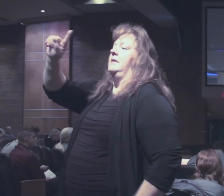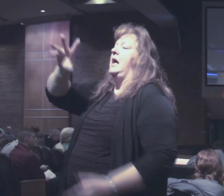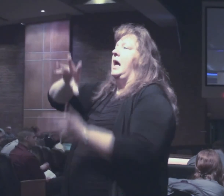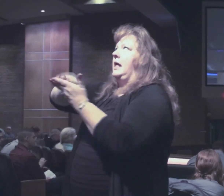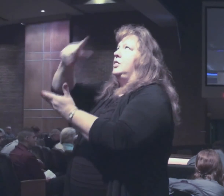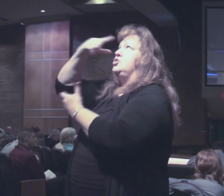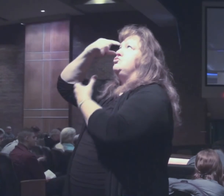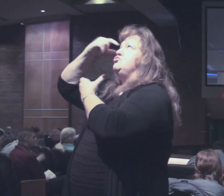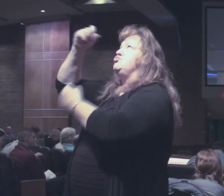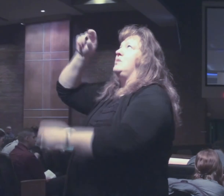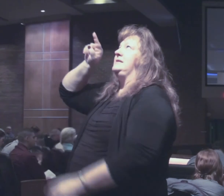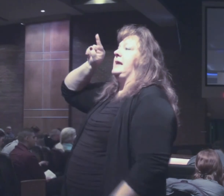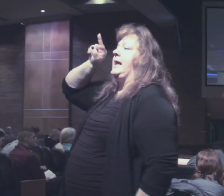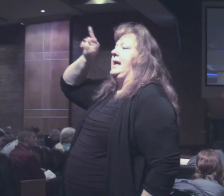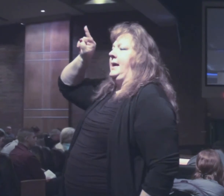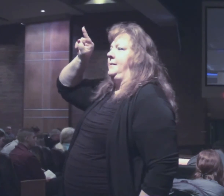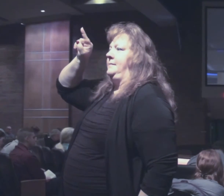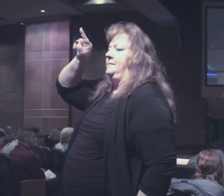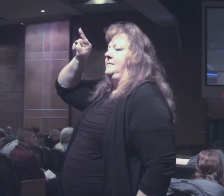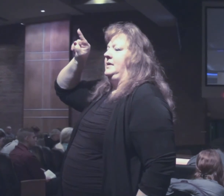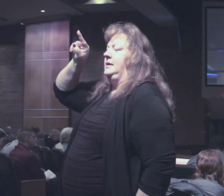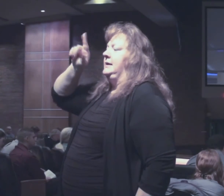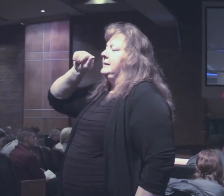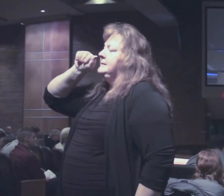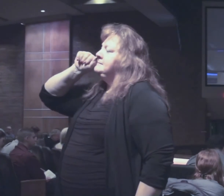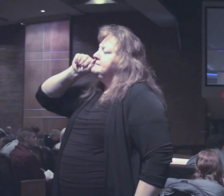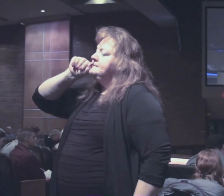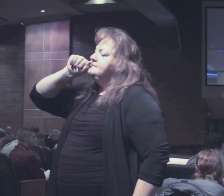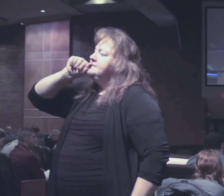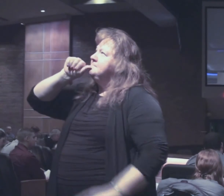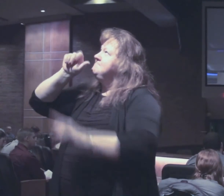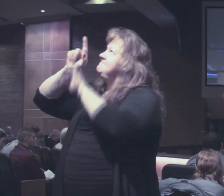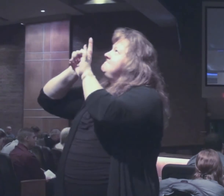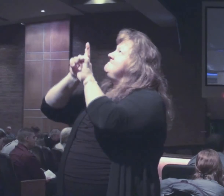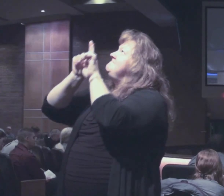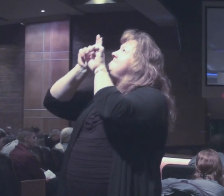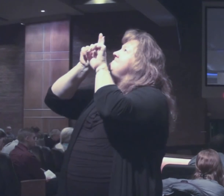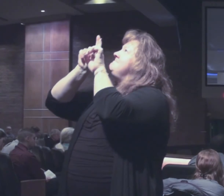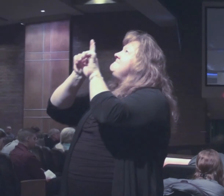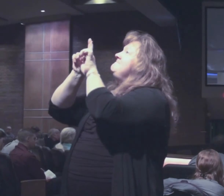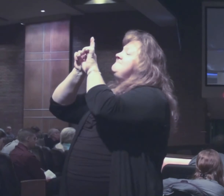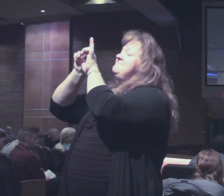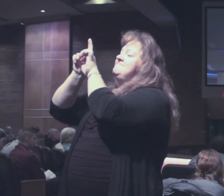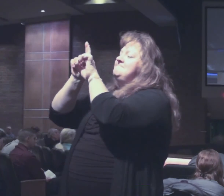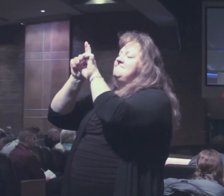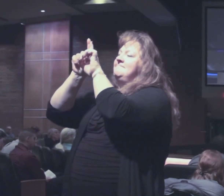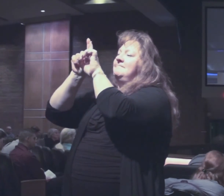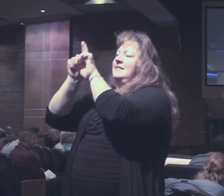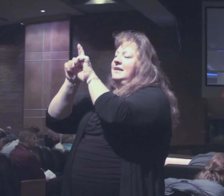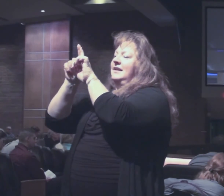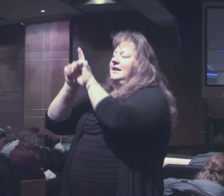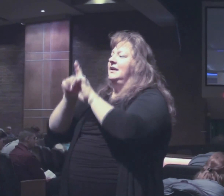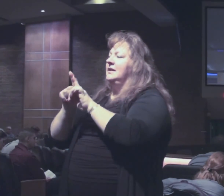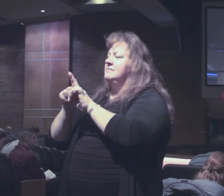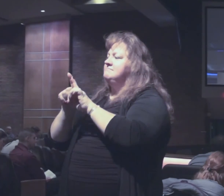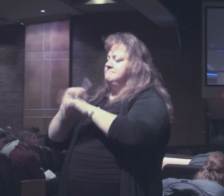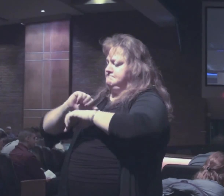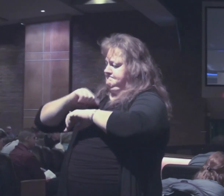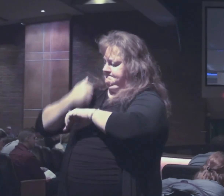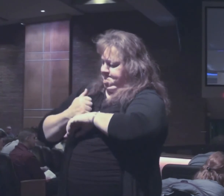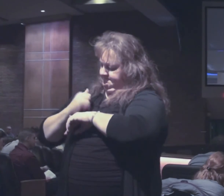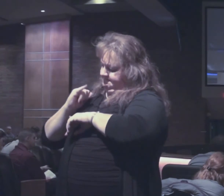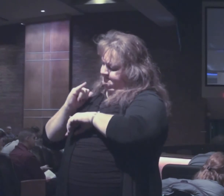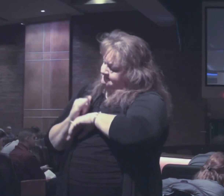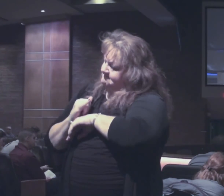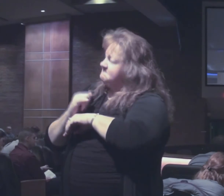Him. So I build endurance in my walk with Him, so that I am not moved off of my foundation